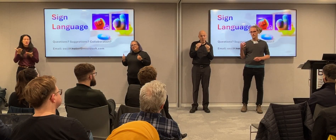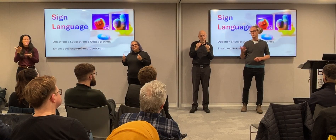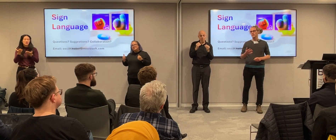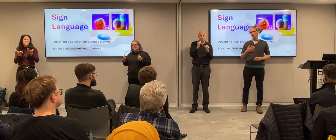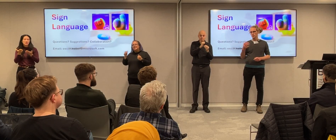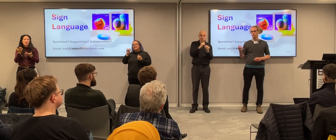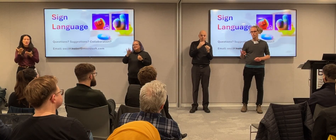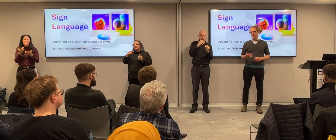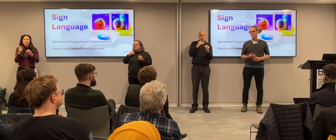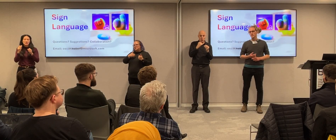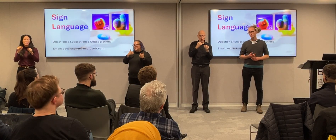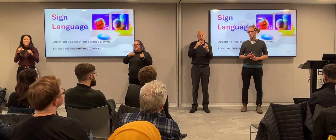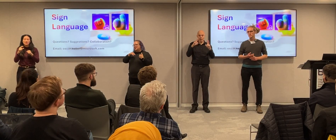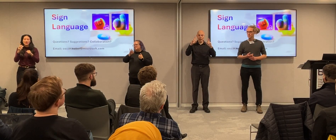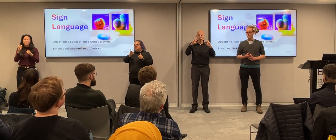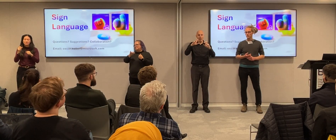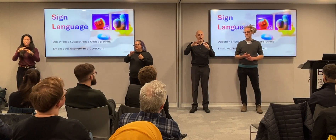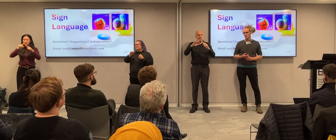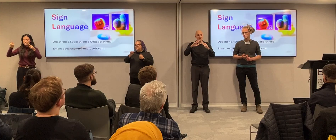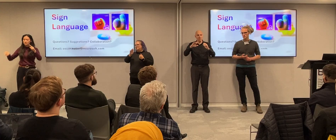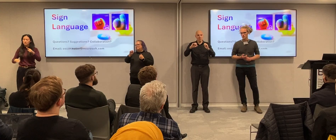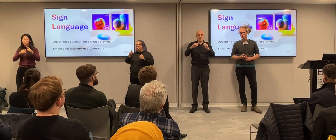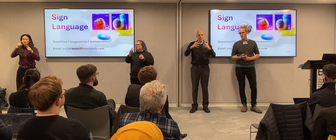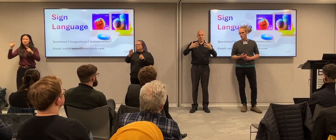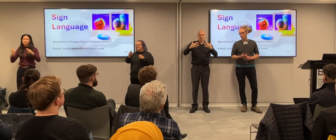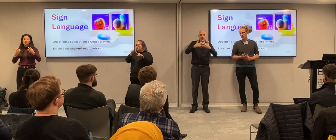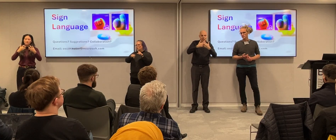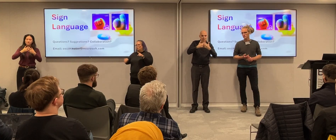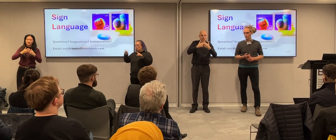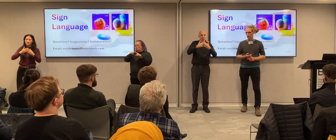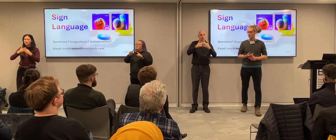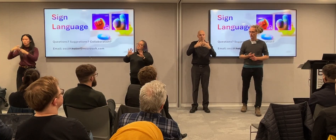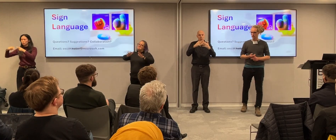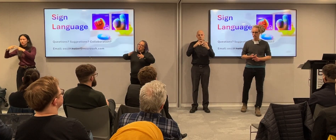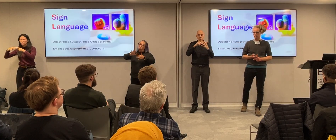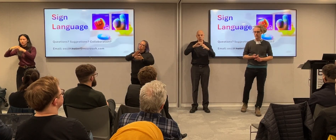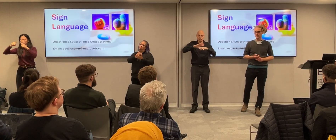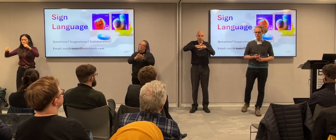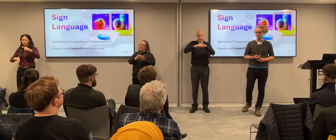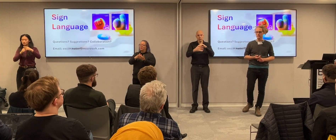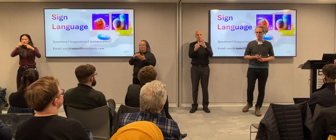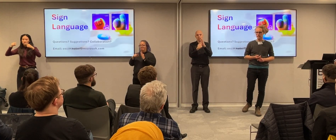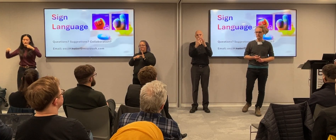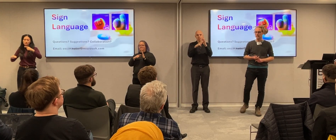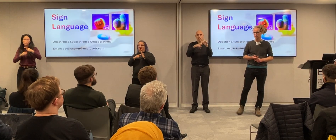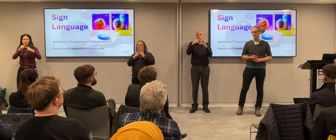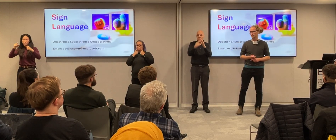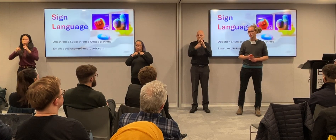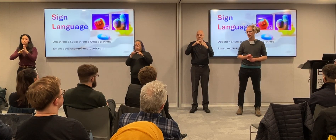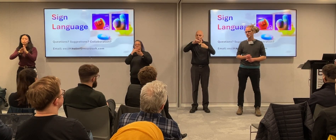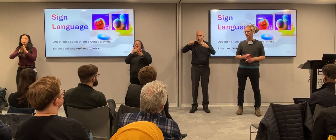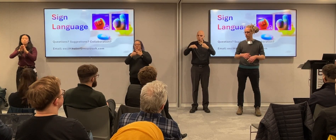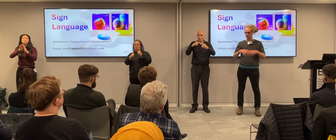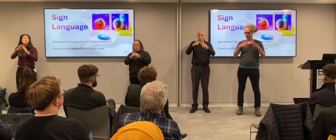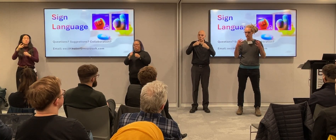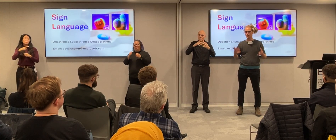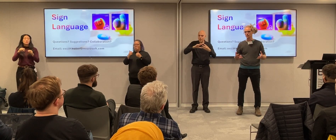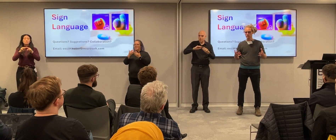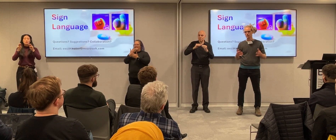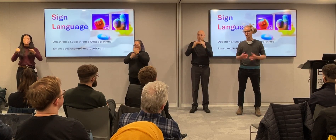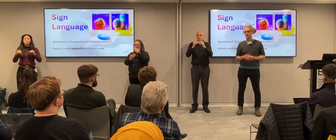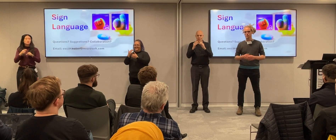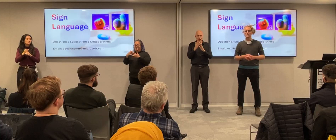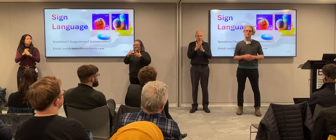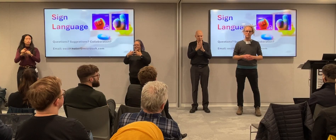our fit render loop partially. So the model works well on interacting hands, and it's kind of like a